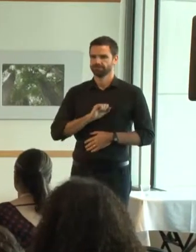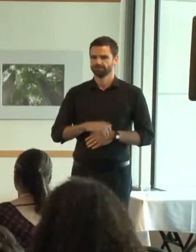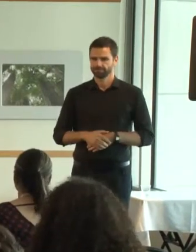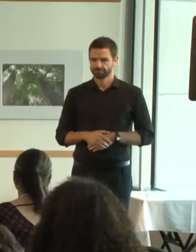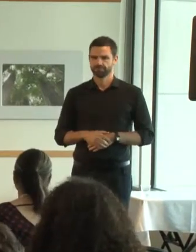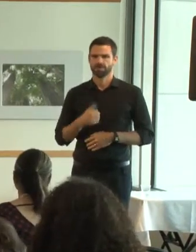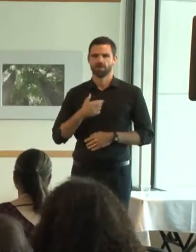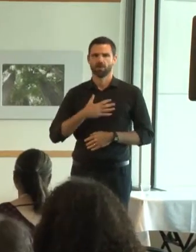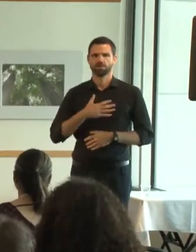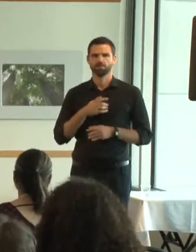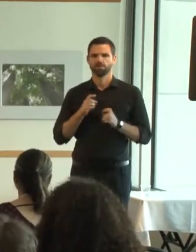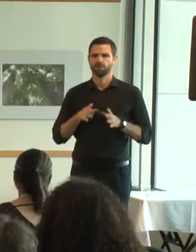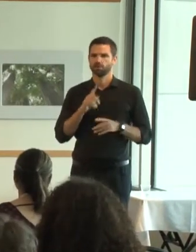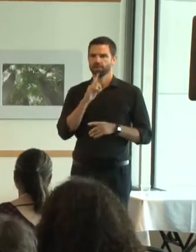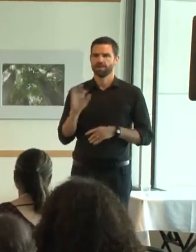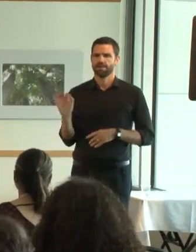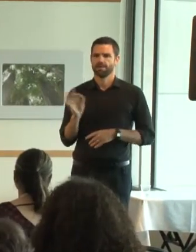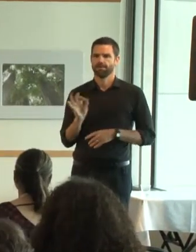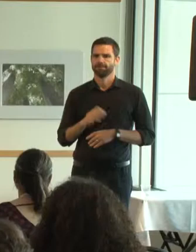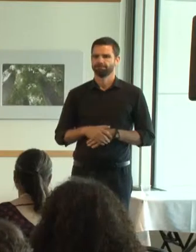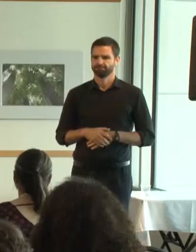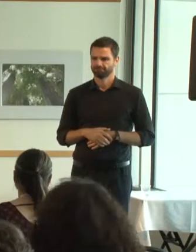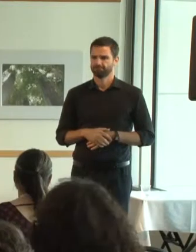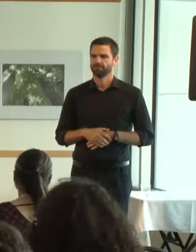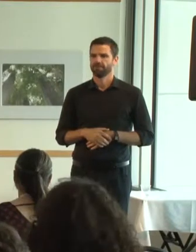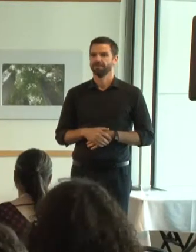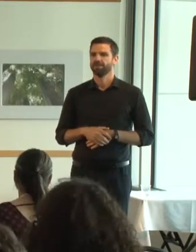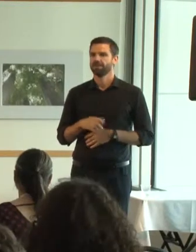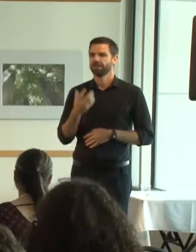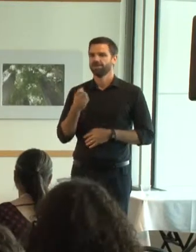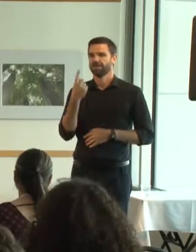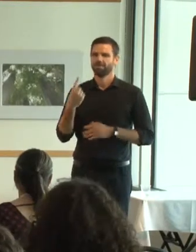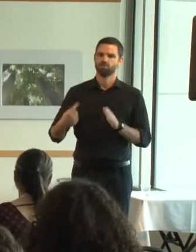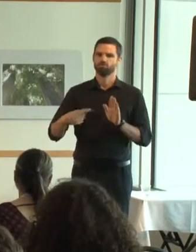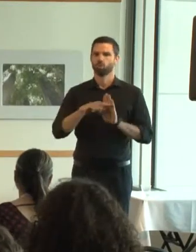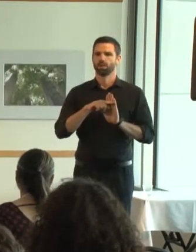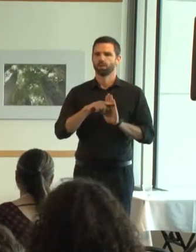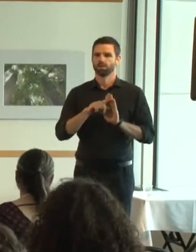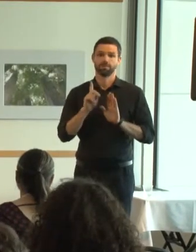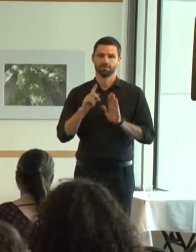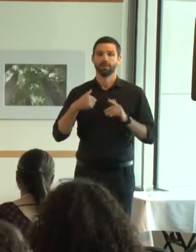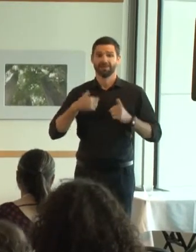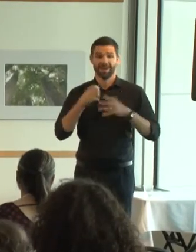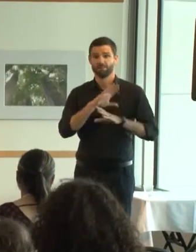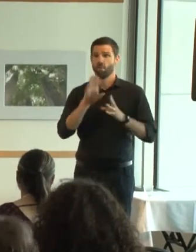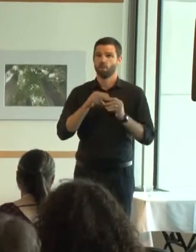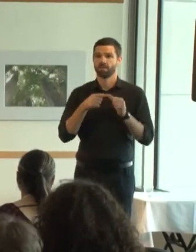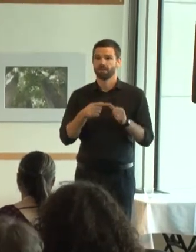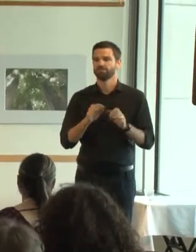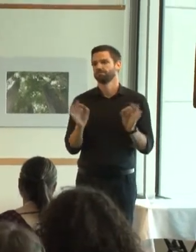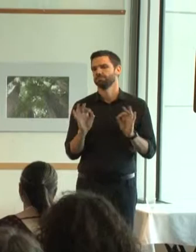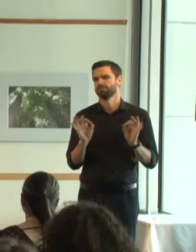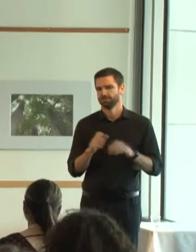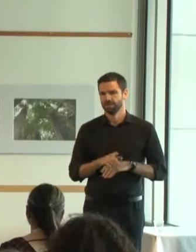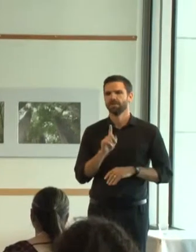I'd like to sort of start just by saying nothing we're going to say here is the rule. We don't have the answers. Just really seeking to try and